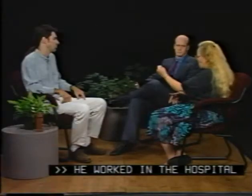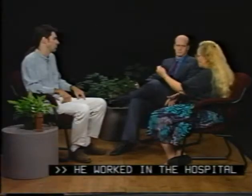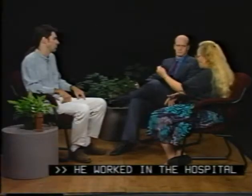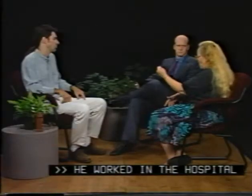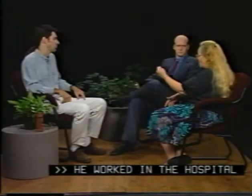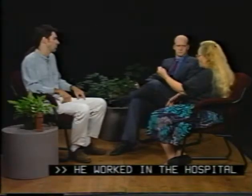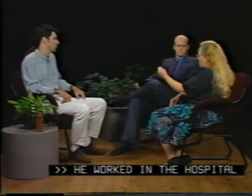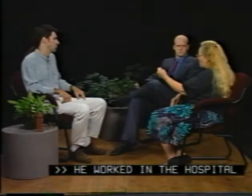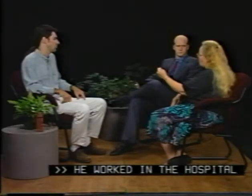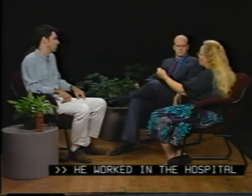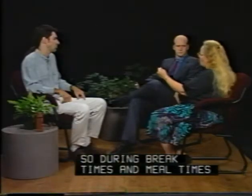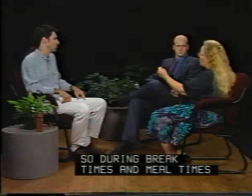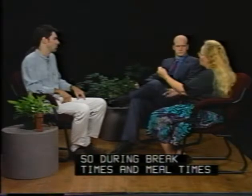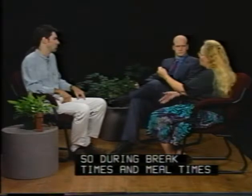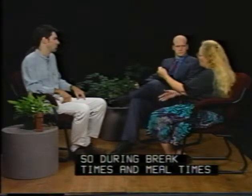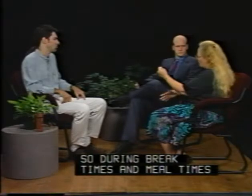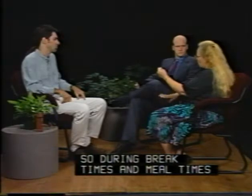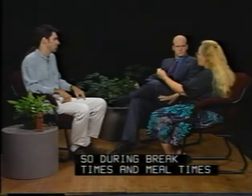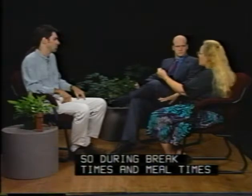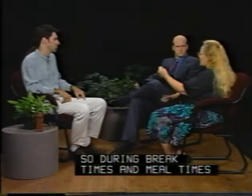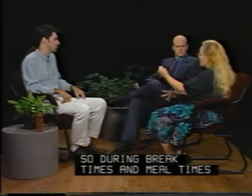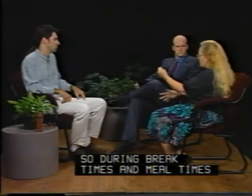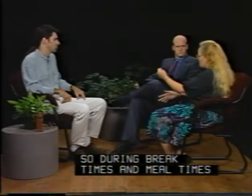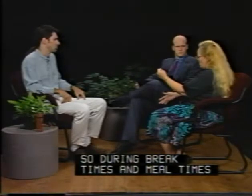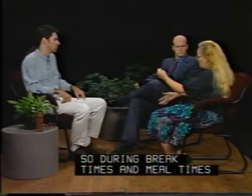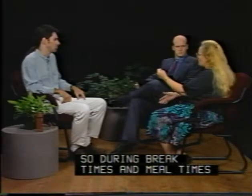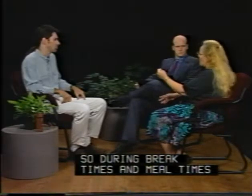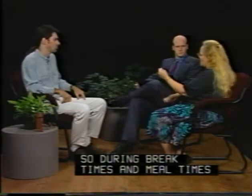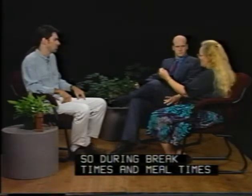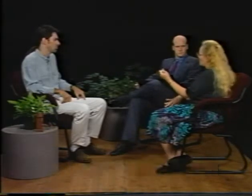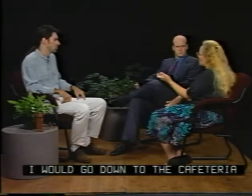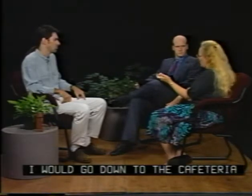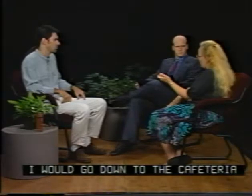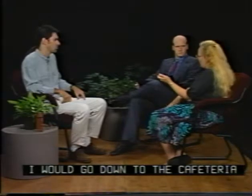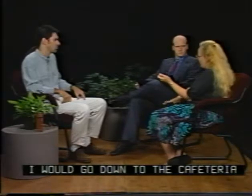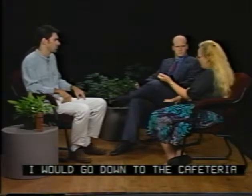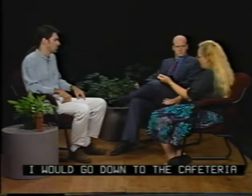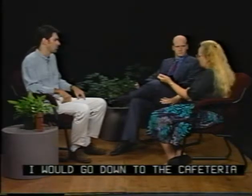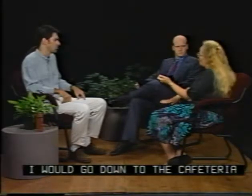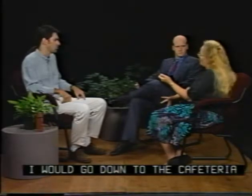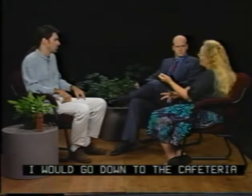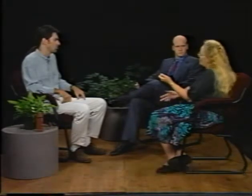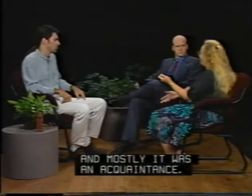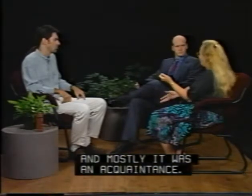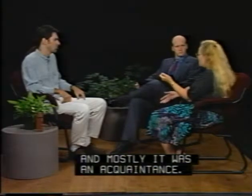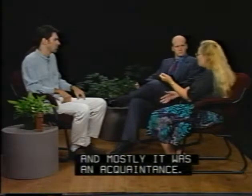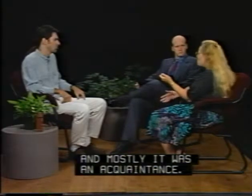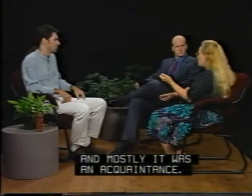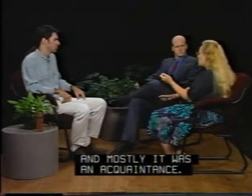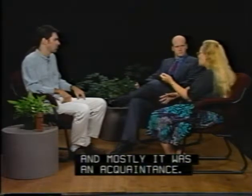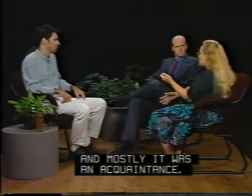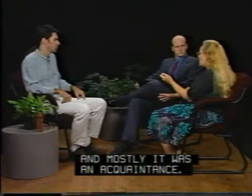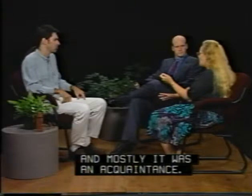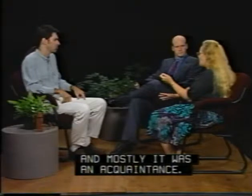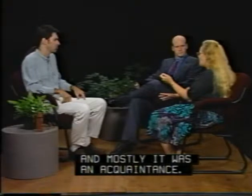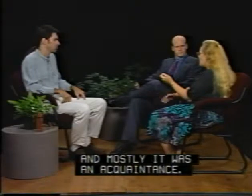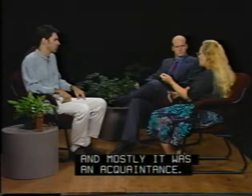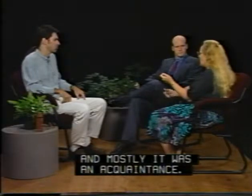He worked in the hospital, so during break times and meal times, I would go down to the cafeteria, and mostly it